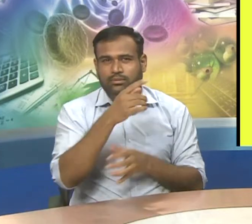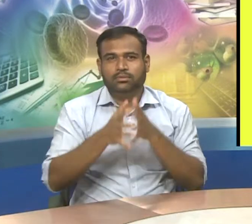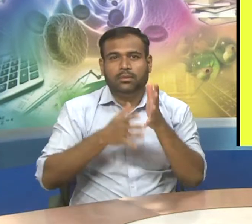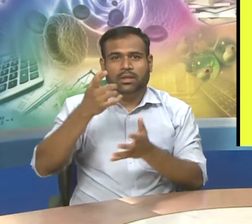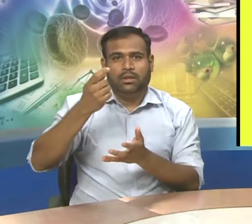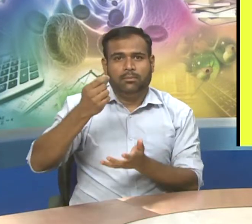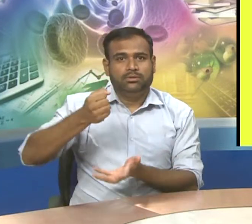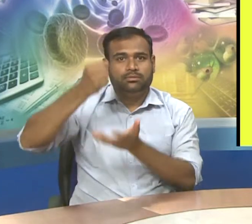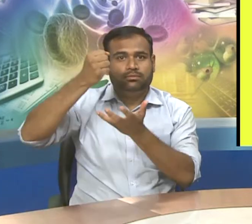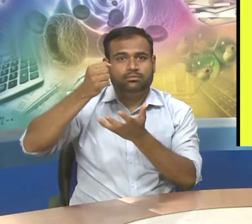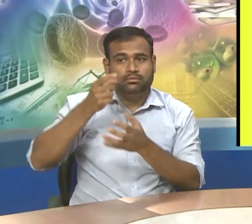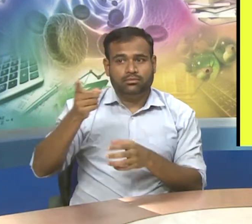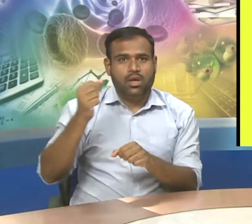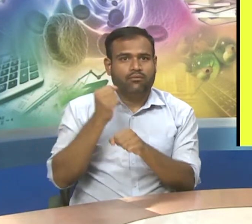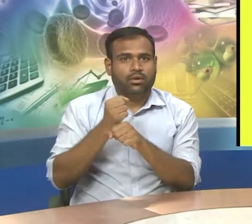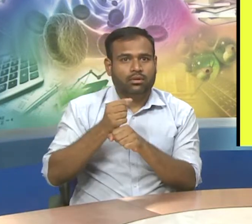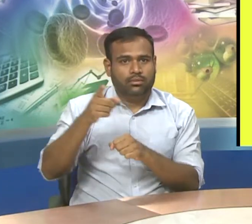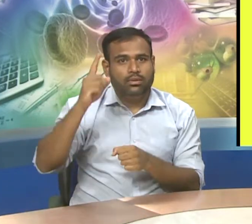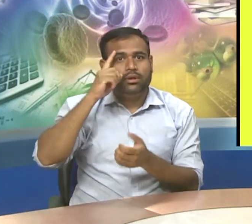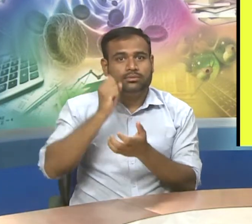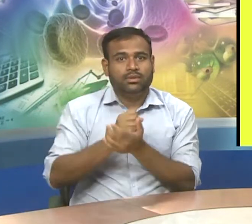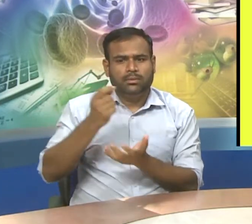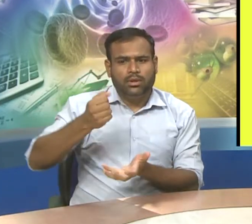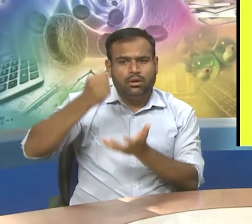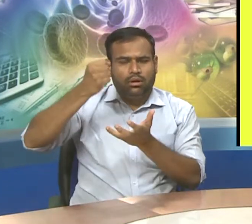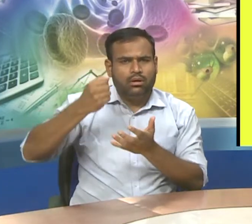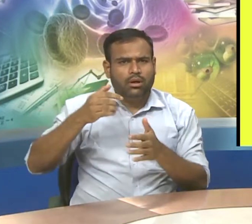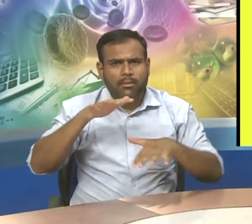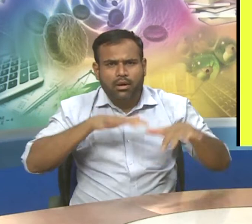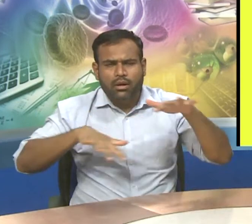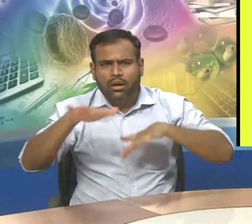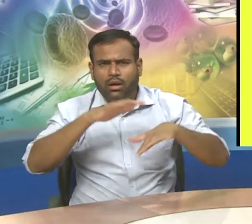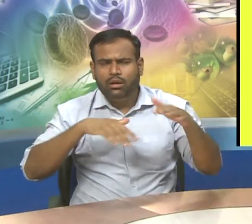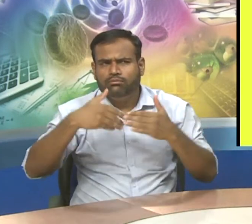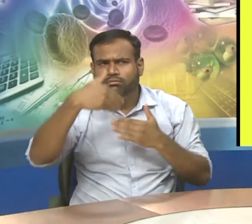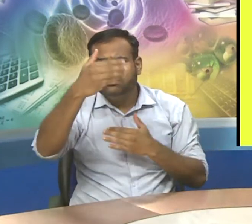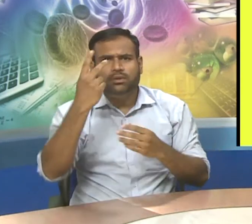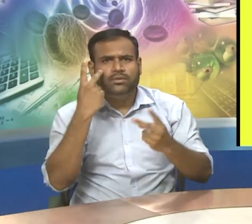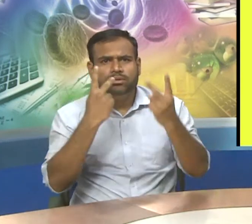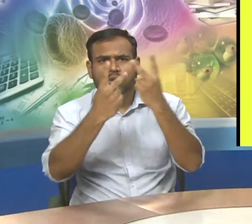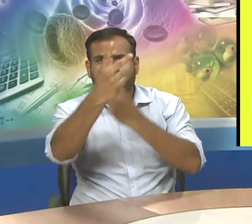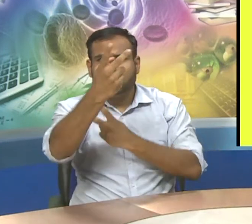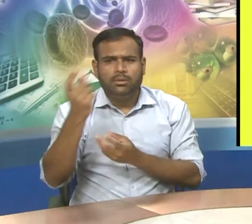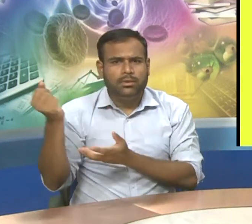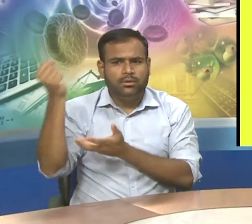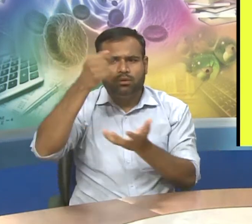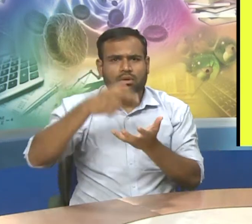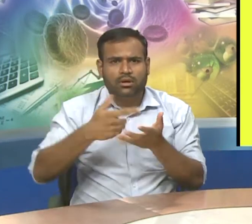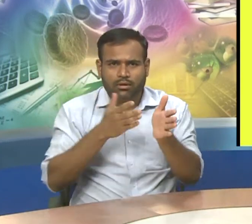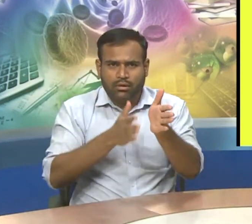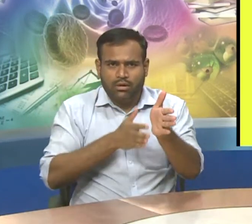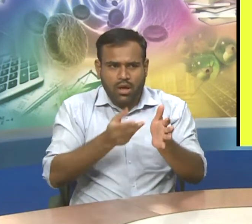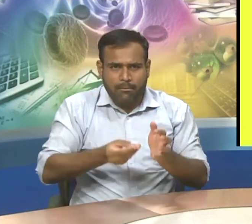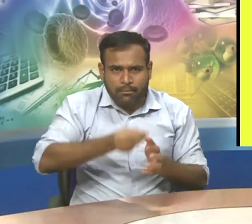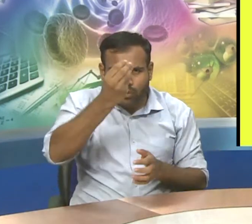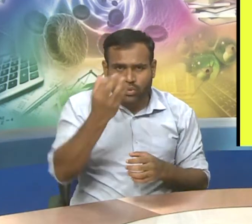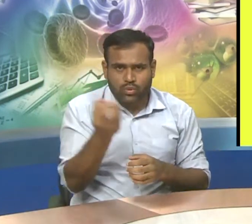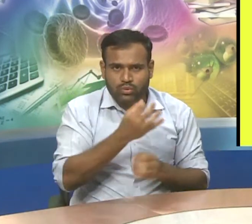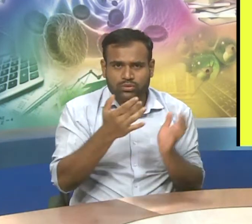Budget. Budget is a statement by a government saying how much money it plans to spend on particular